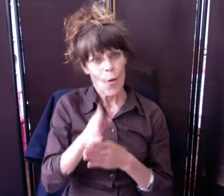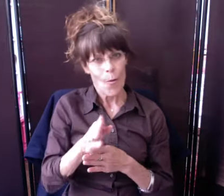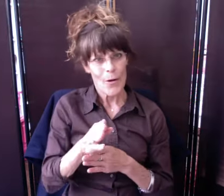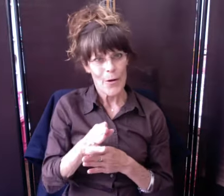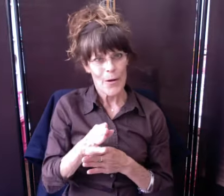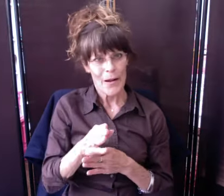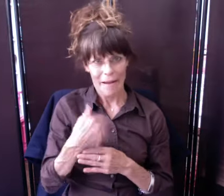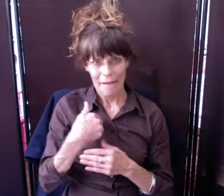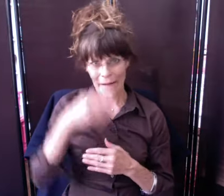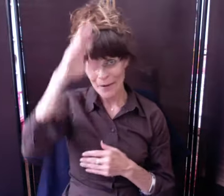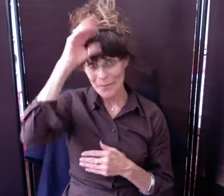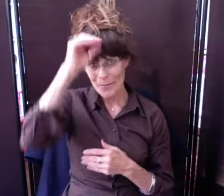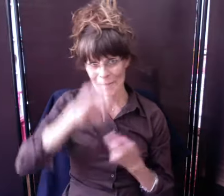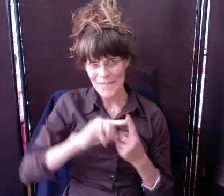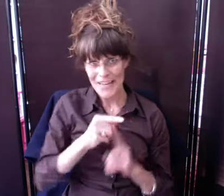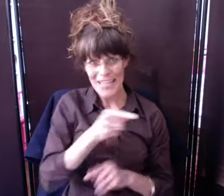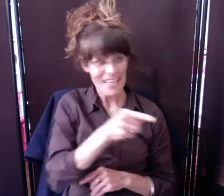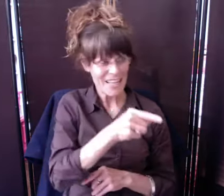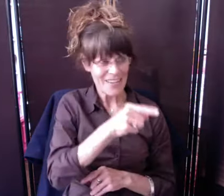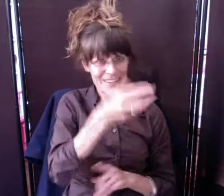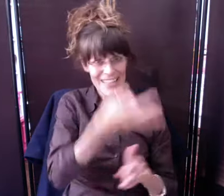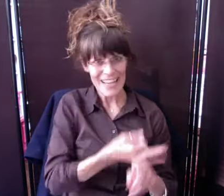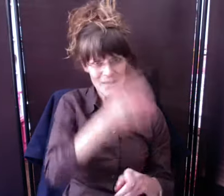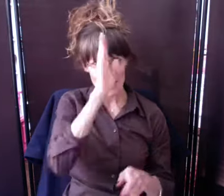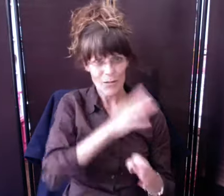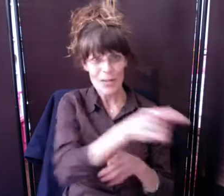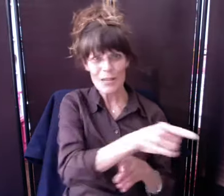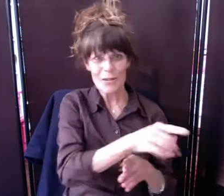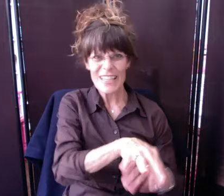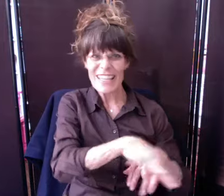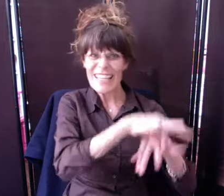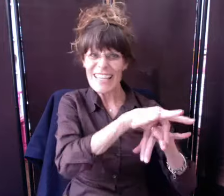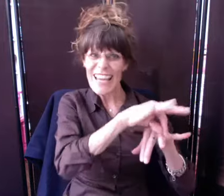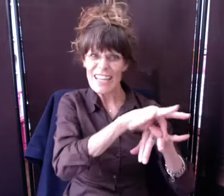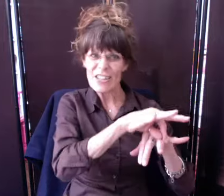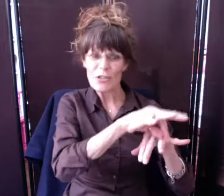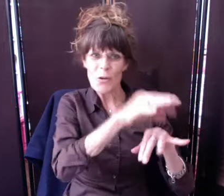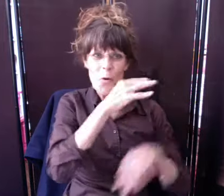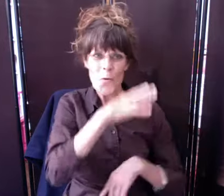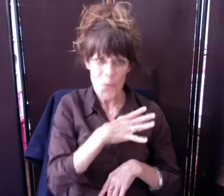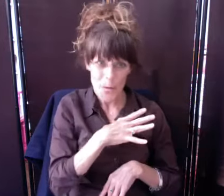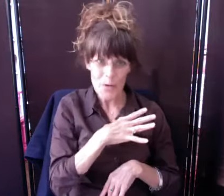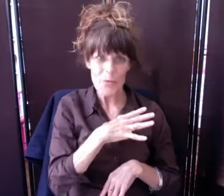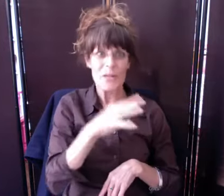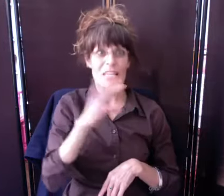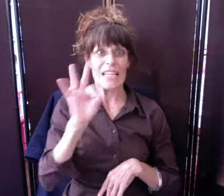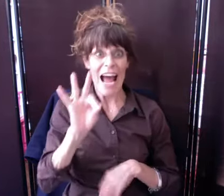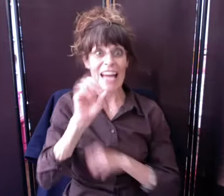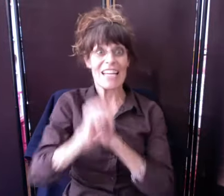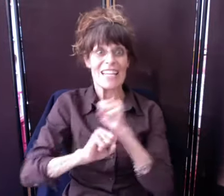boyfriend. He was 9 months sober, and he was engaged to a woman that was 9 years sober, and he broke up with her to be with me. Good times in